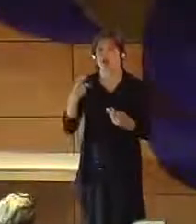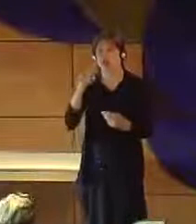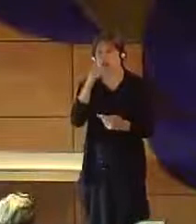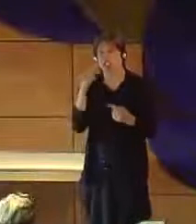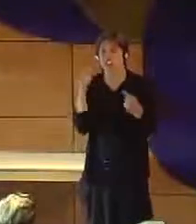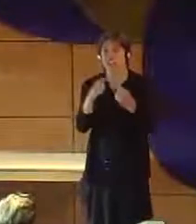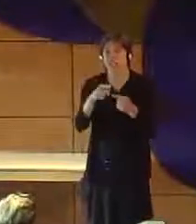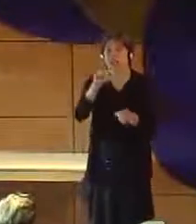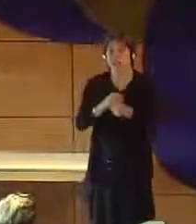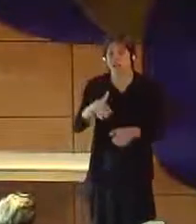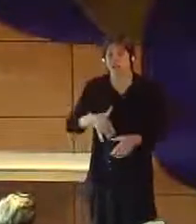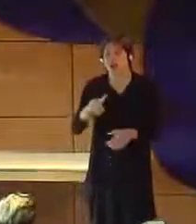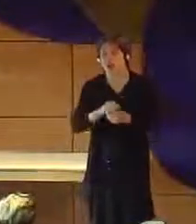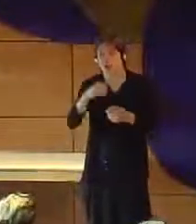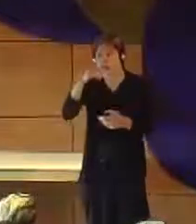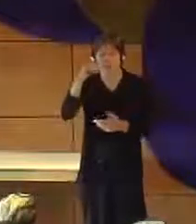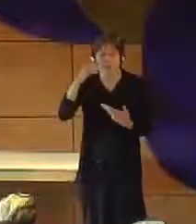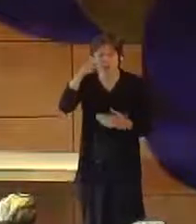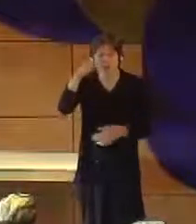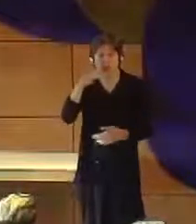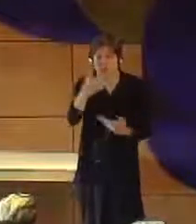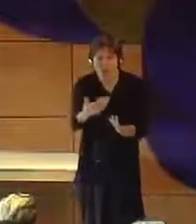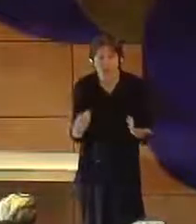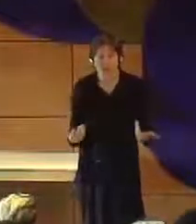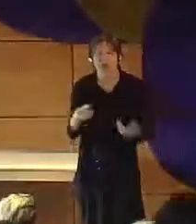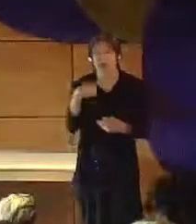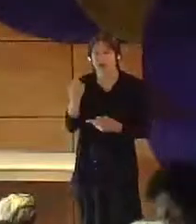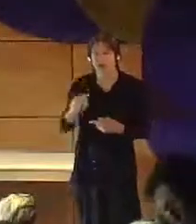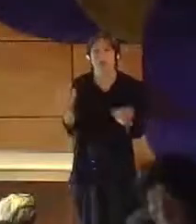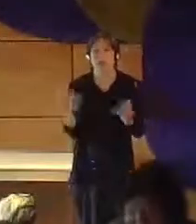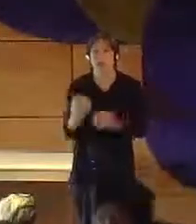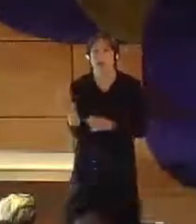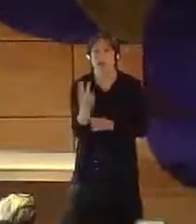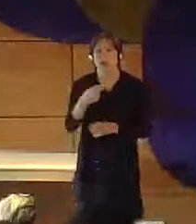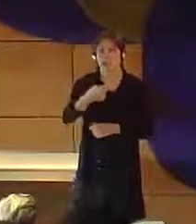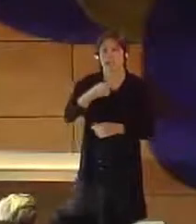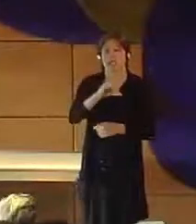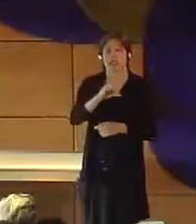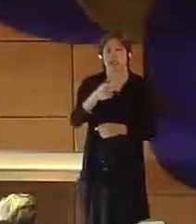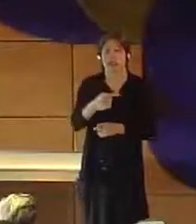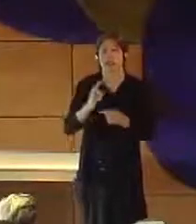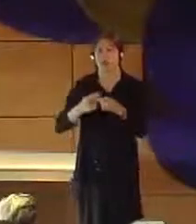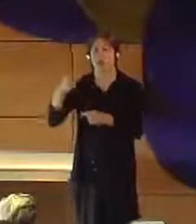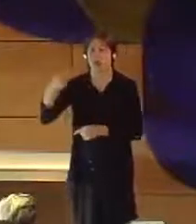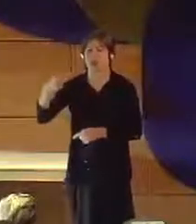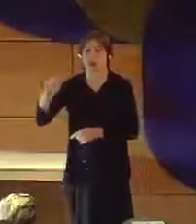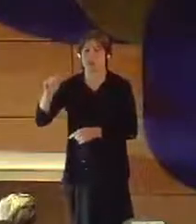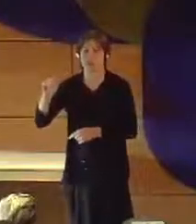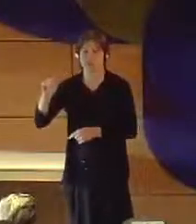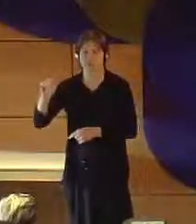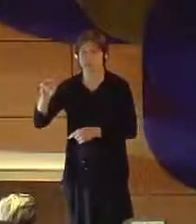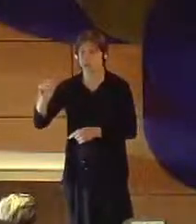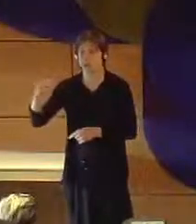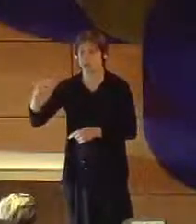The question is if you're wanting to look in the future, does pre-treating